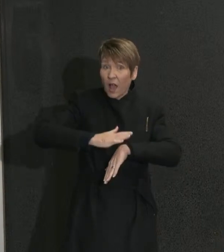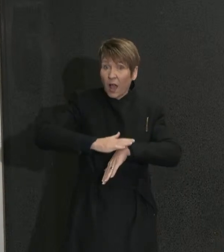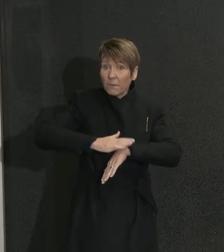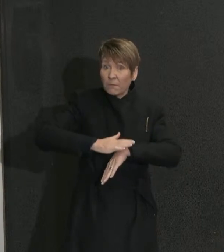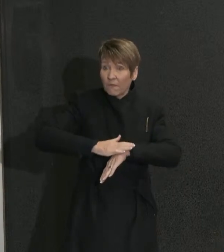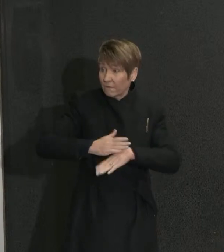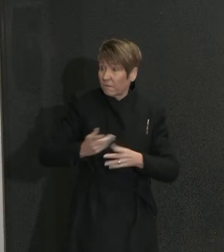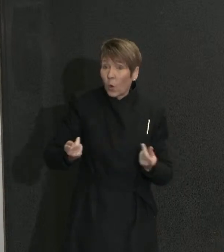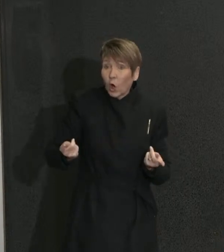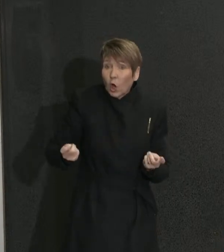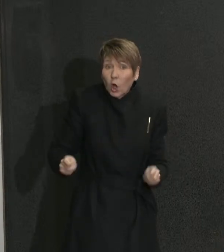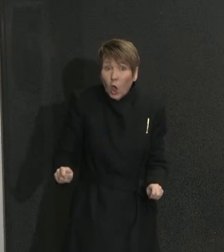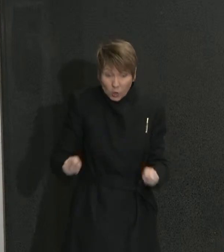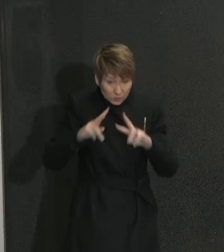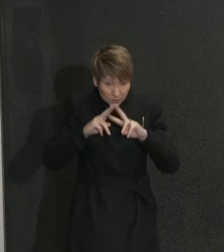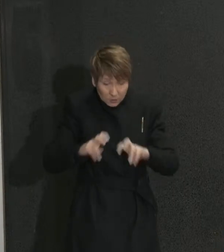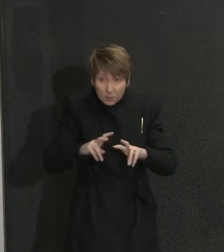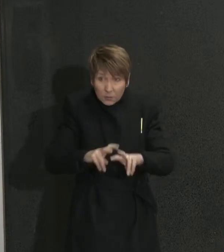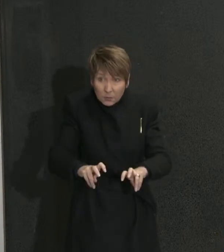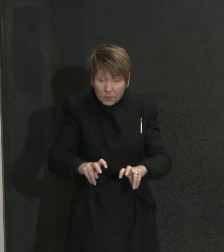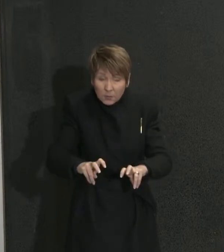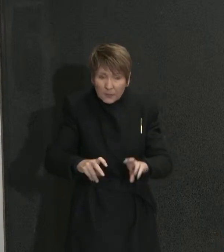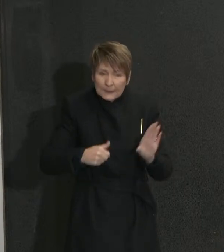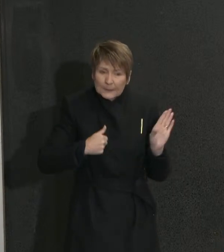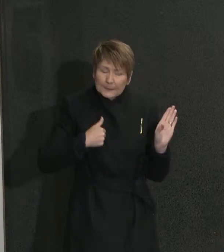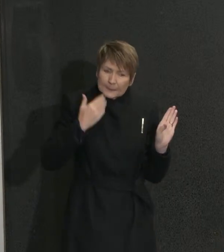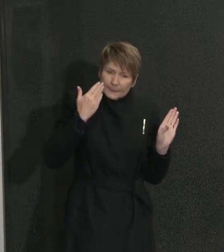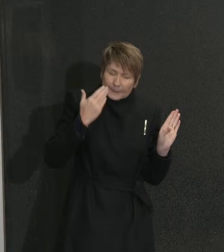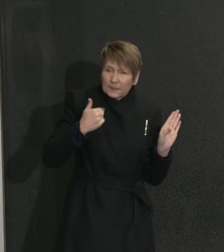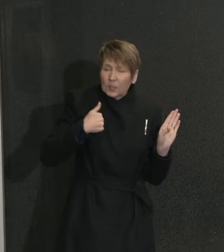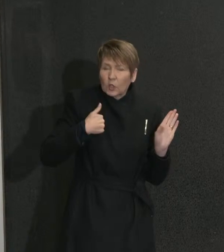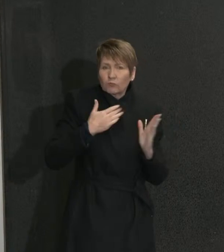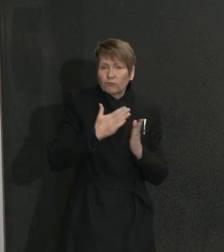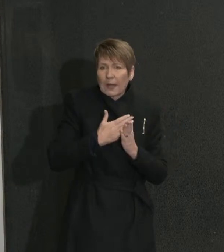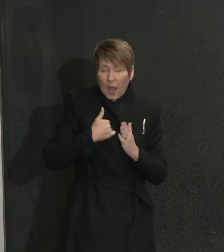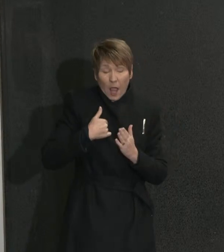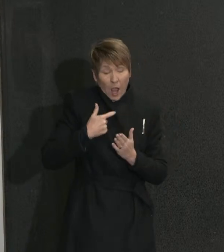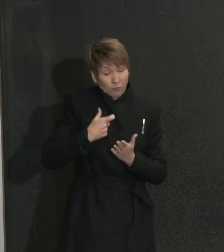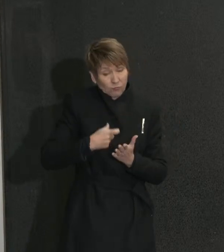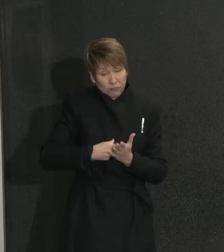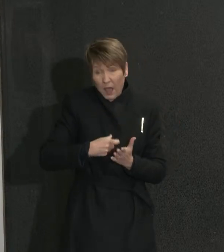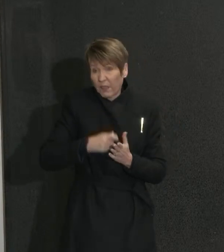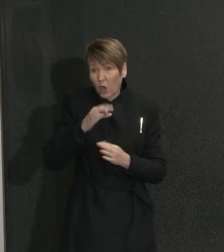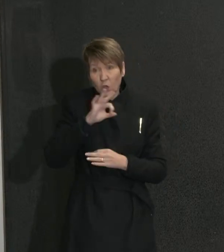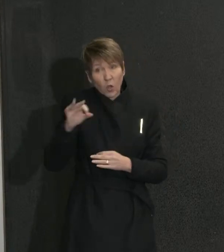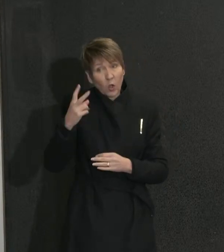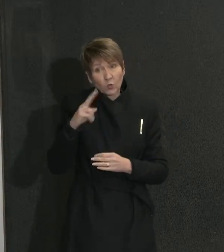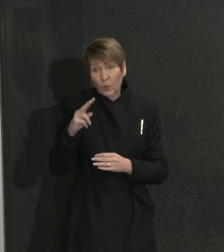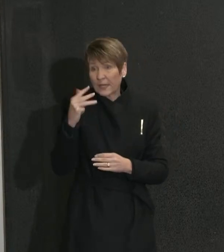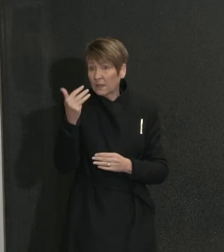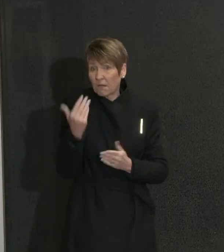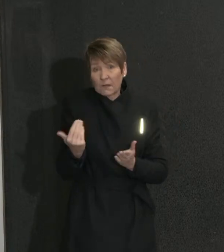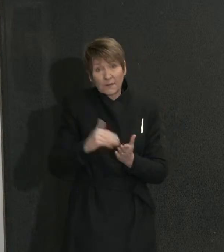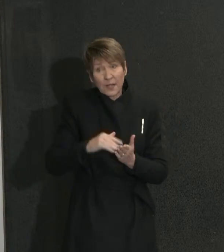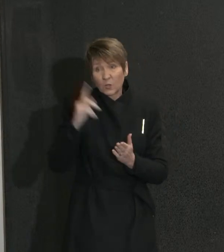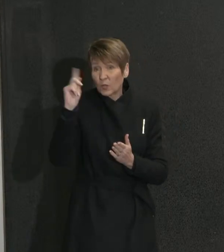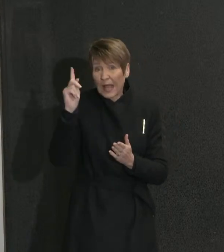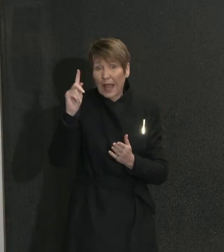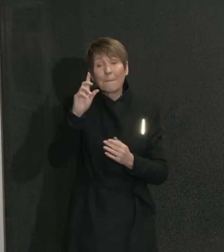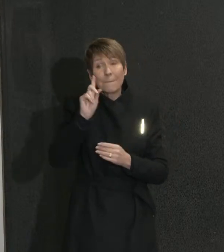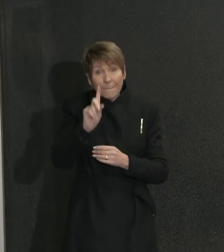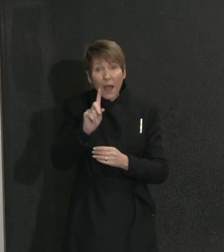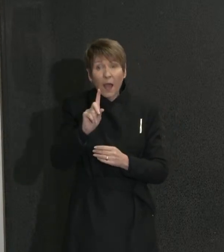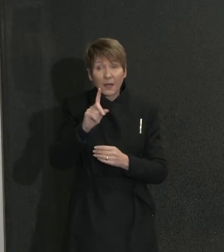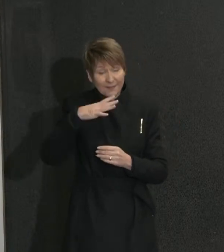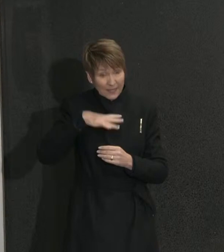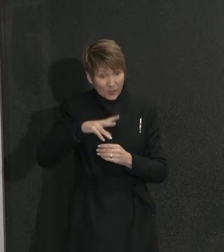have no cases than 29 cases, but at the same time, this is an exercise in finding cases. So if they're there, we want to